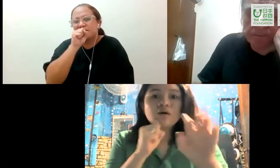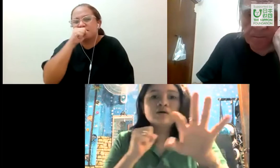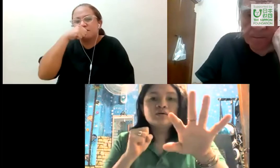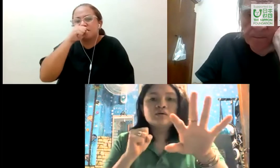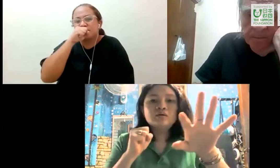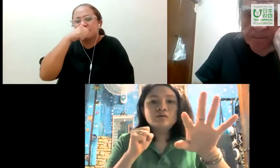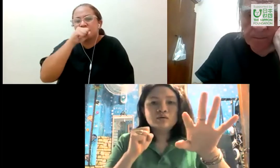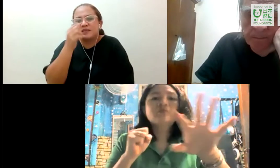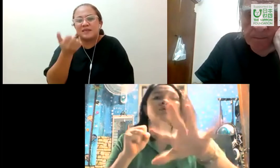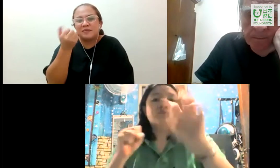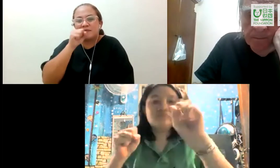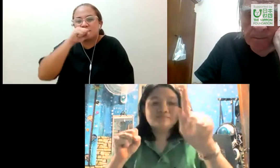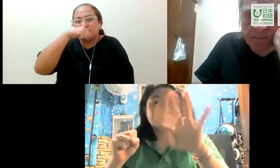yeah. Okay.